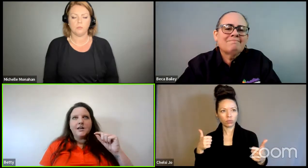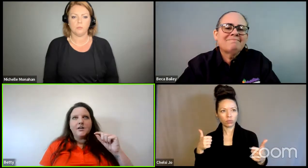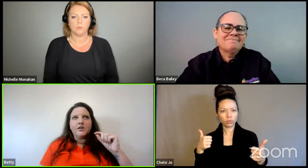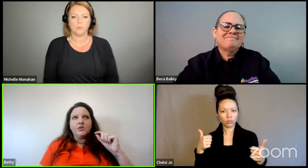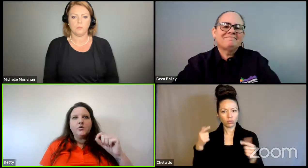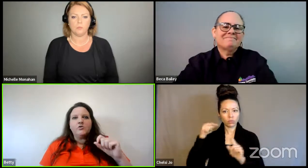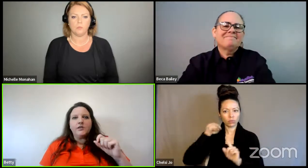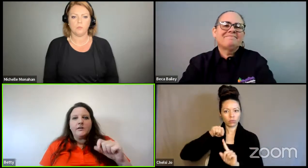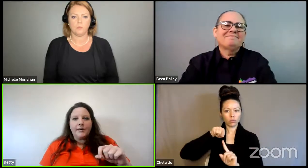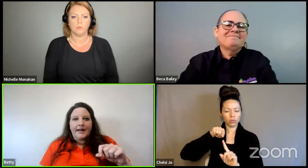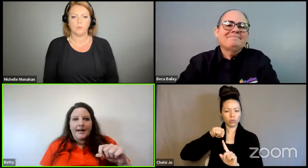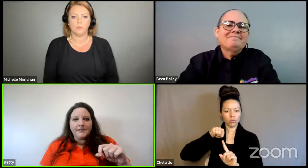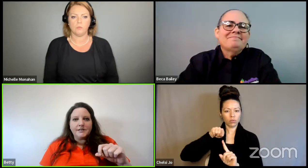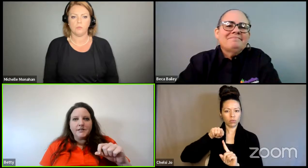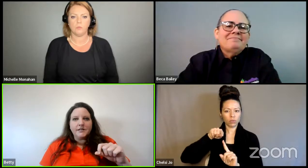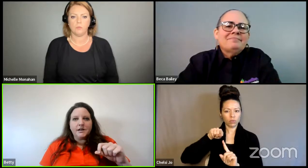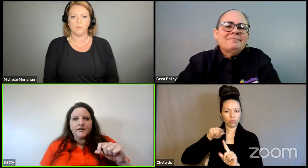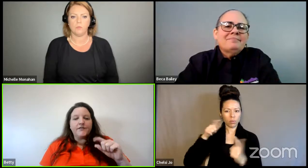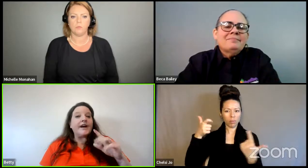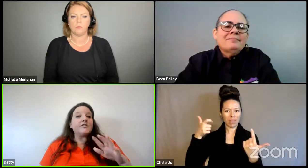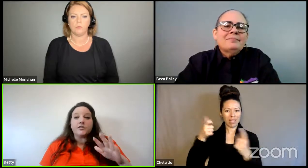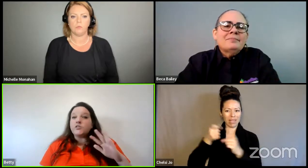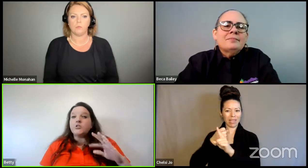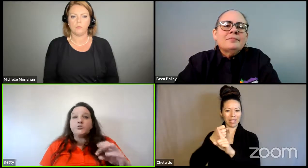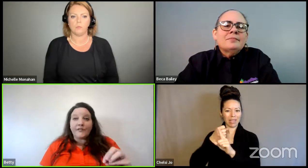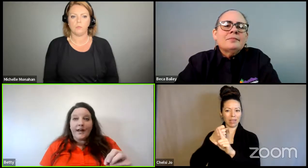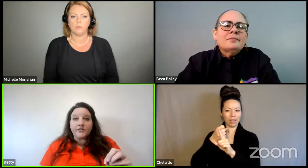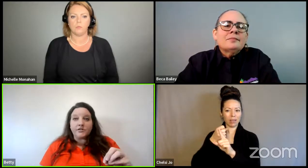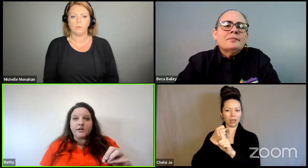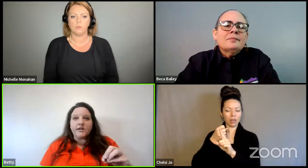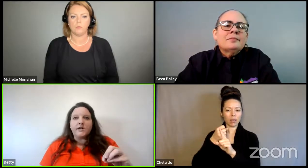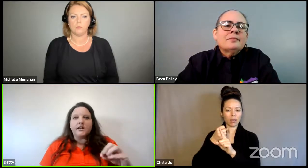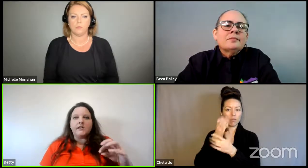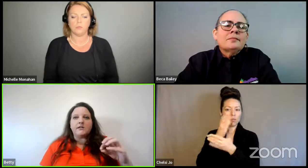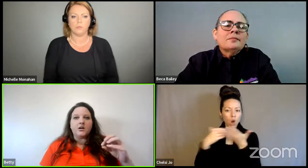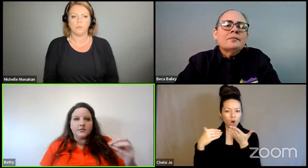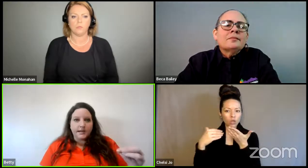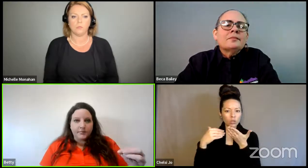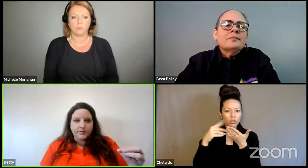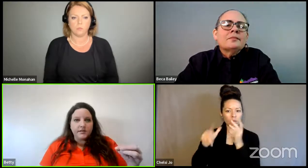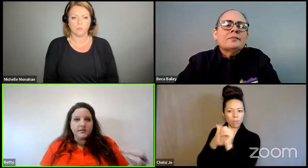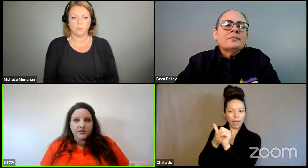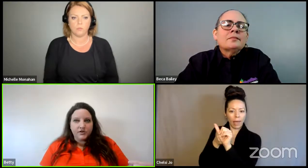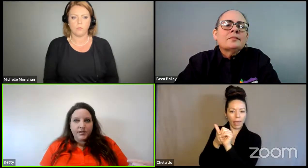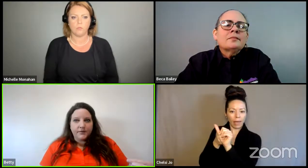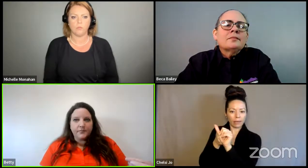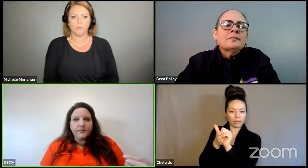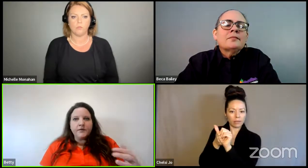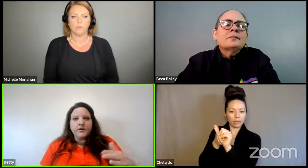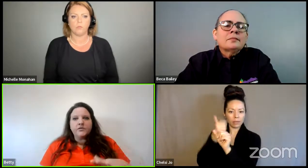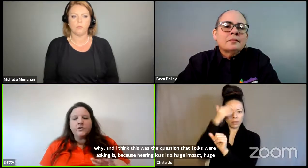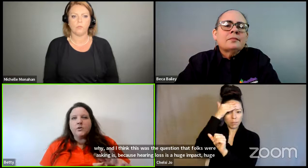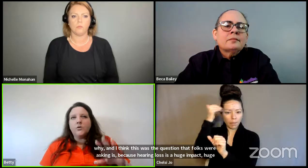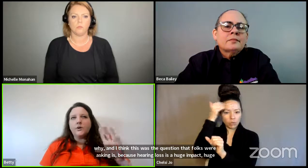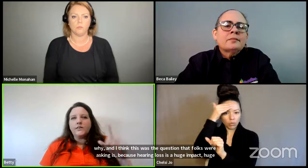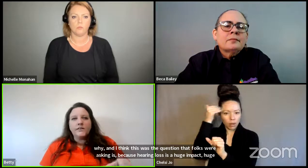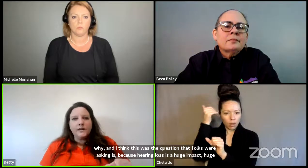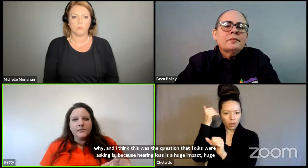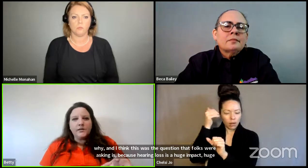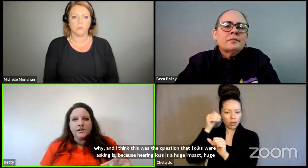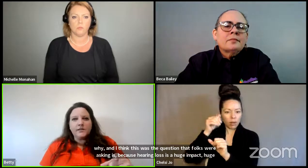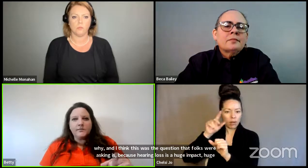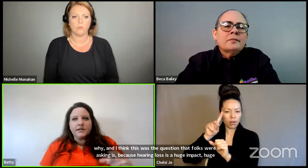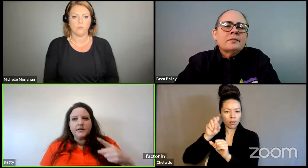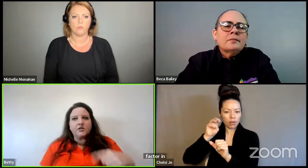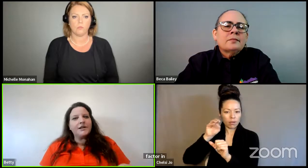is a huge impact factor. It's a huge factor in Alzheimer's and dementia. So I